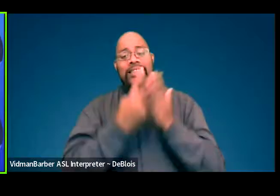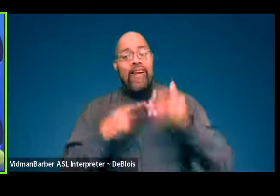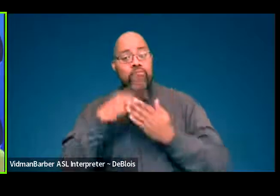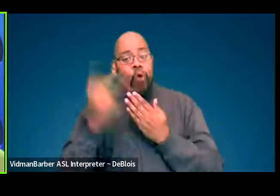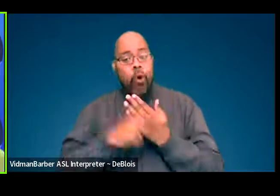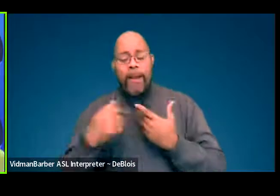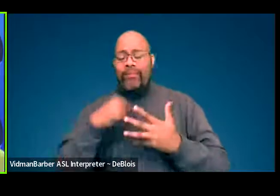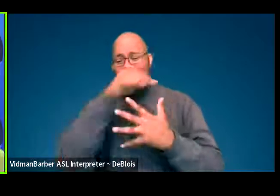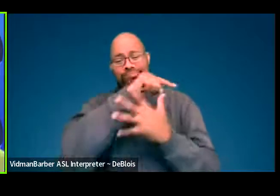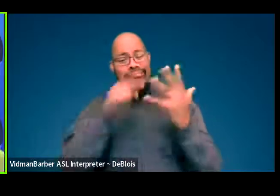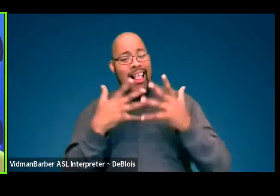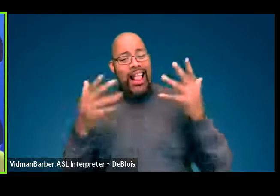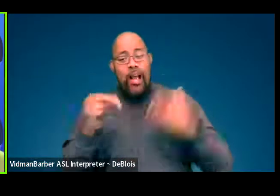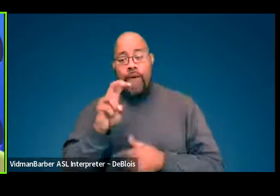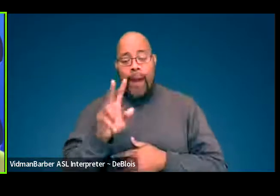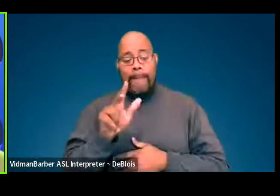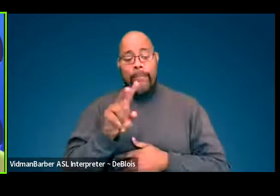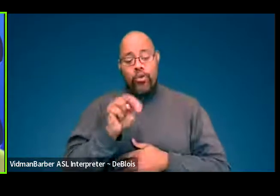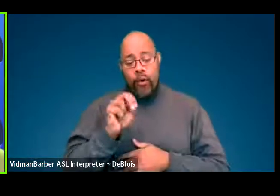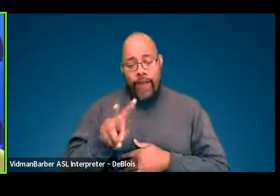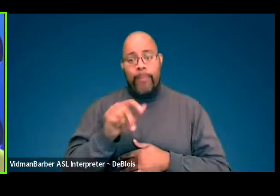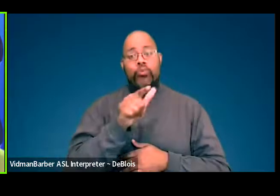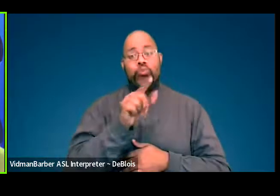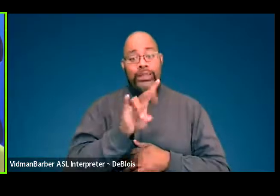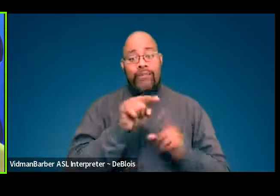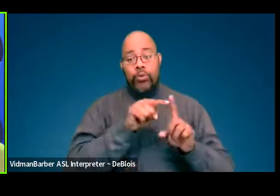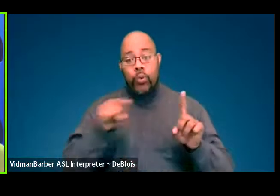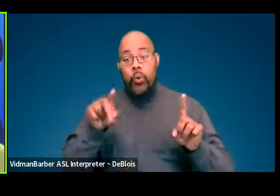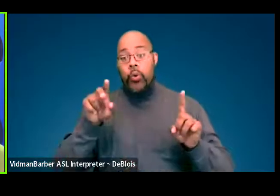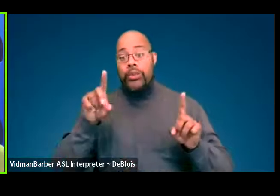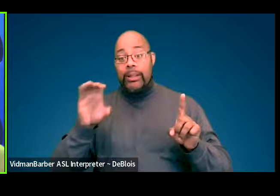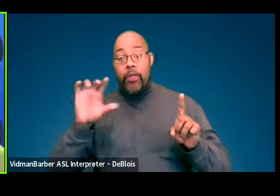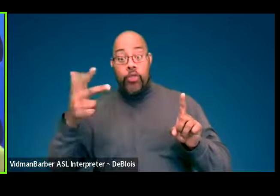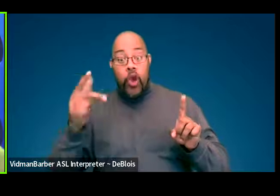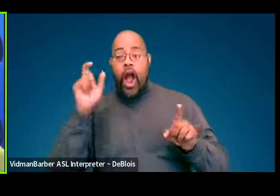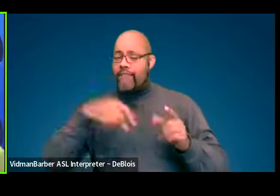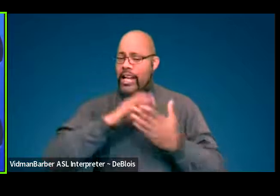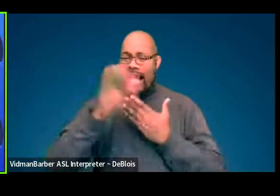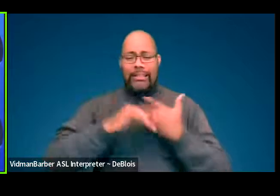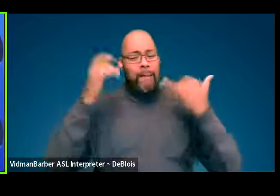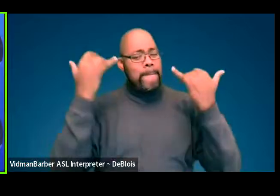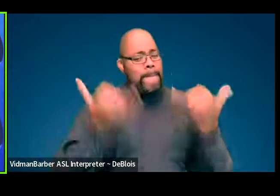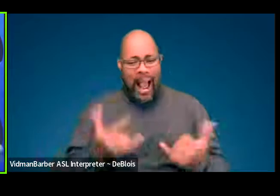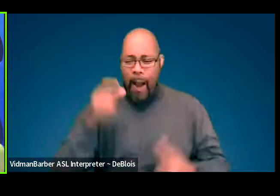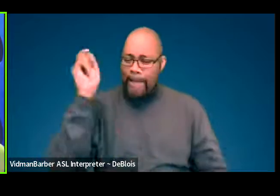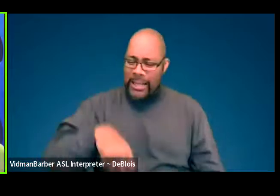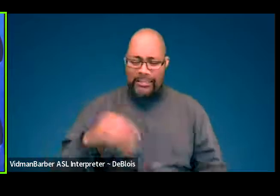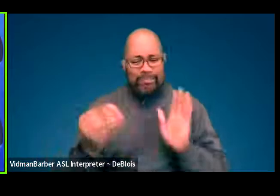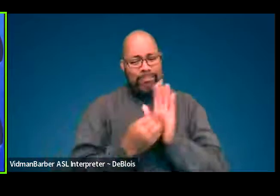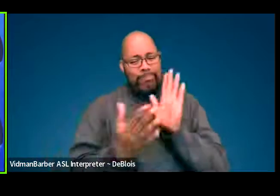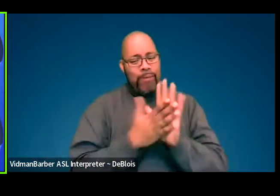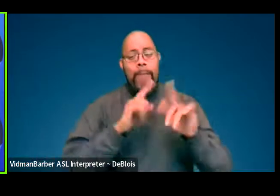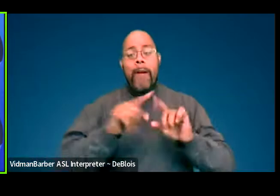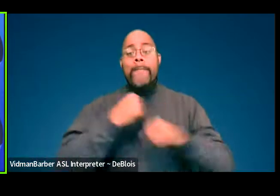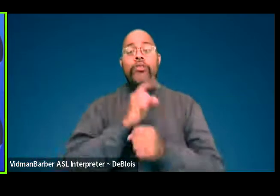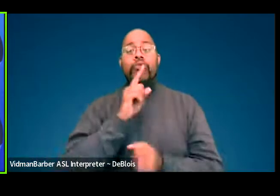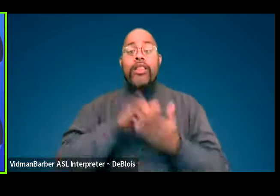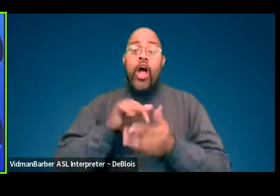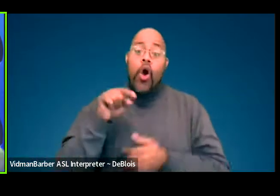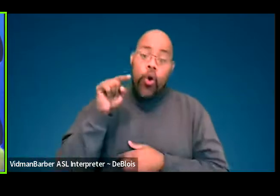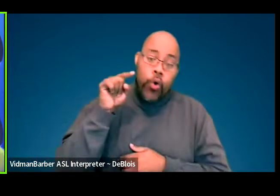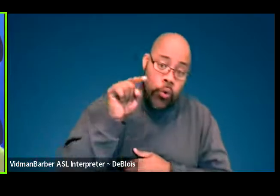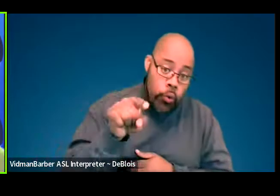a lot. So November 27th through December 3rd, it must be on your calendars by now. But just make sure that